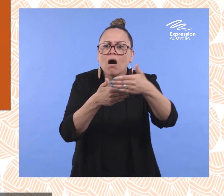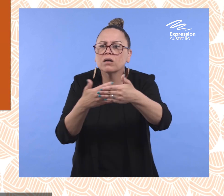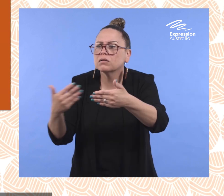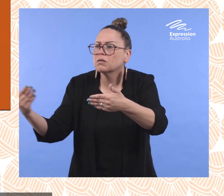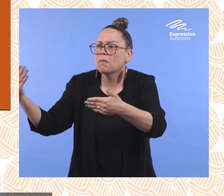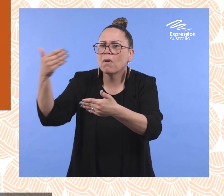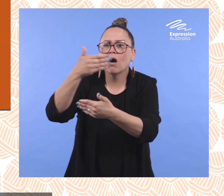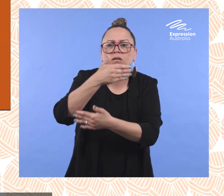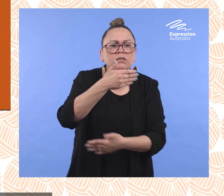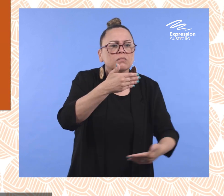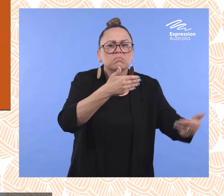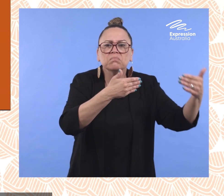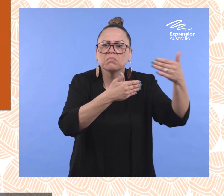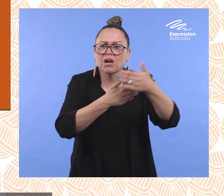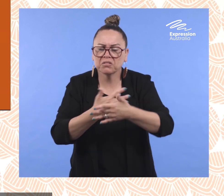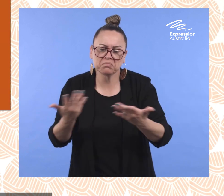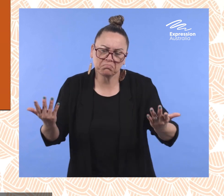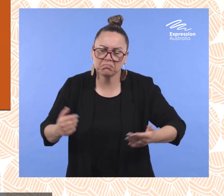night.